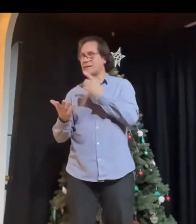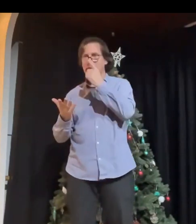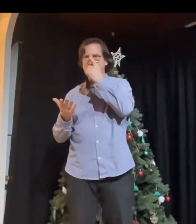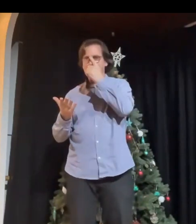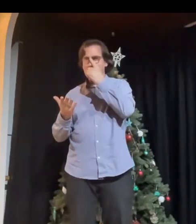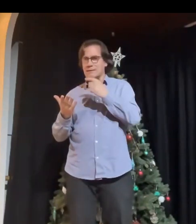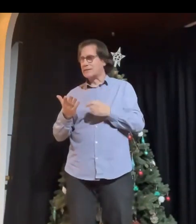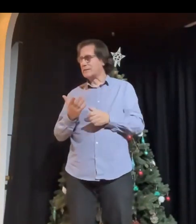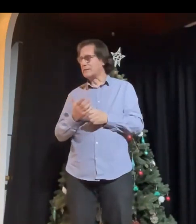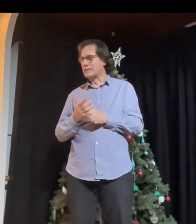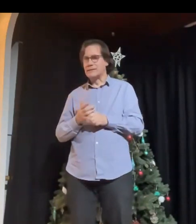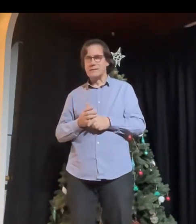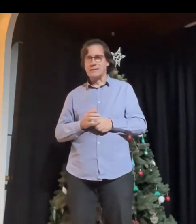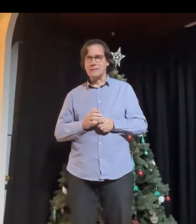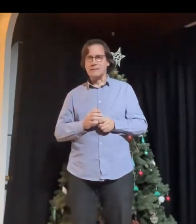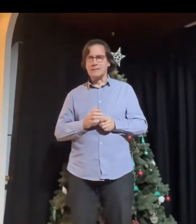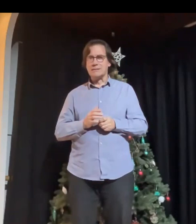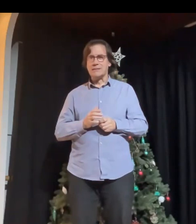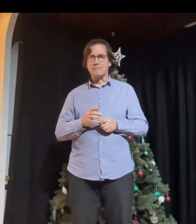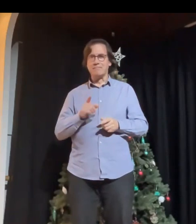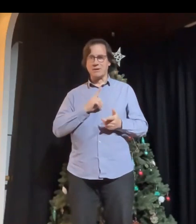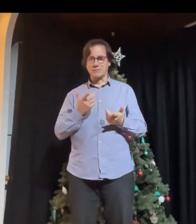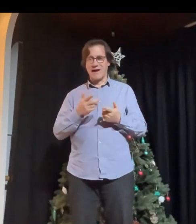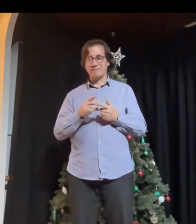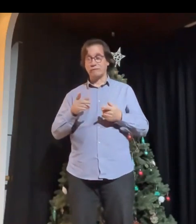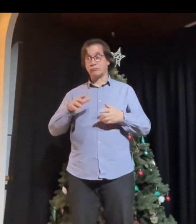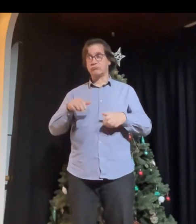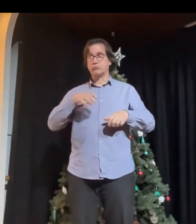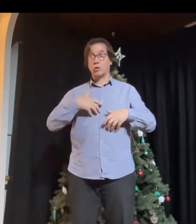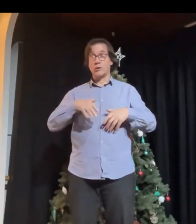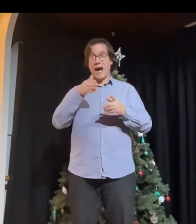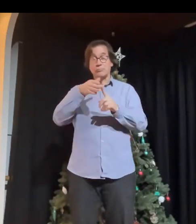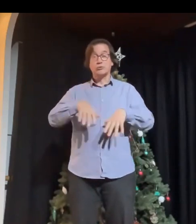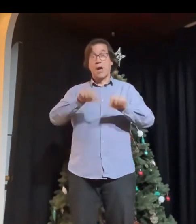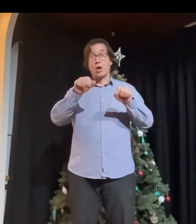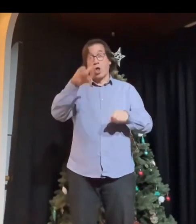BSL for hearing pupils? Can you clarify that?